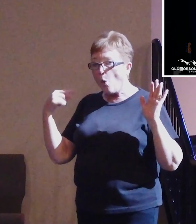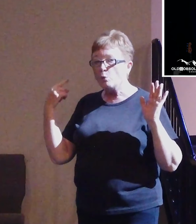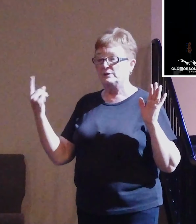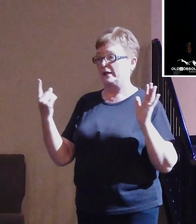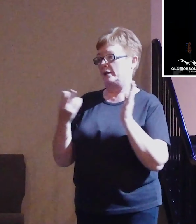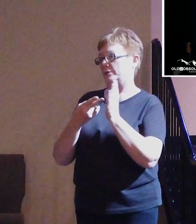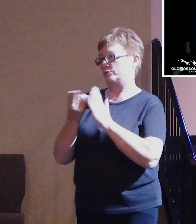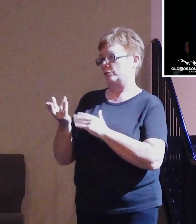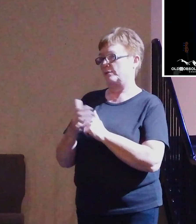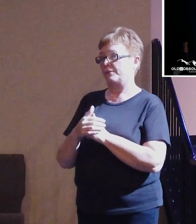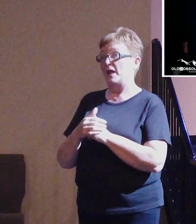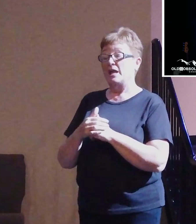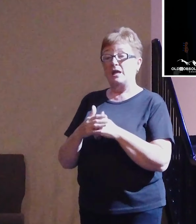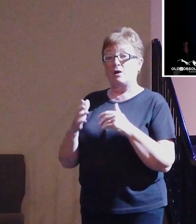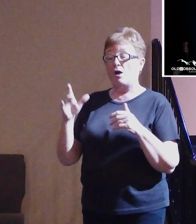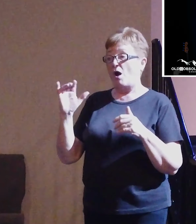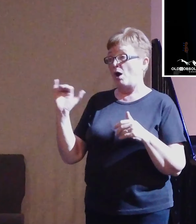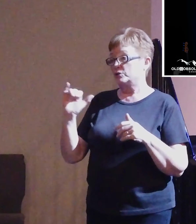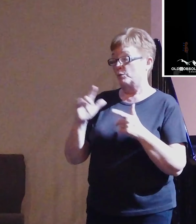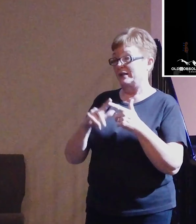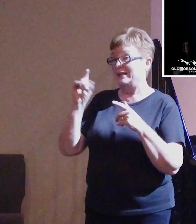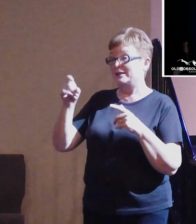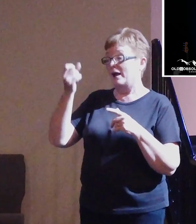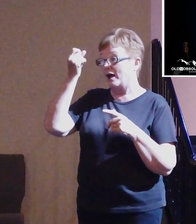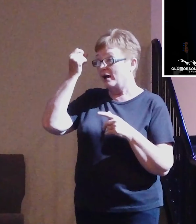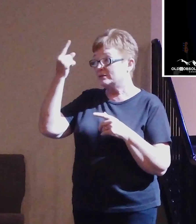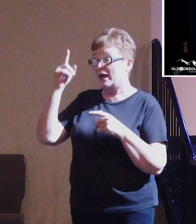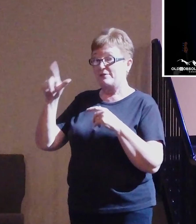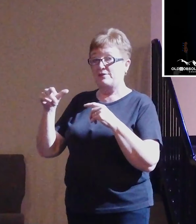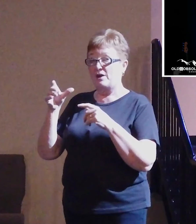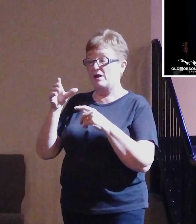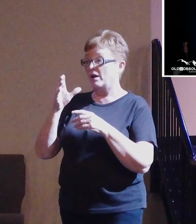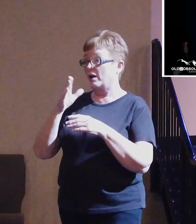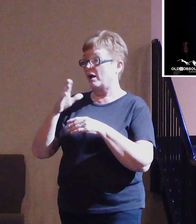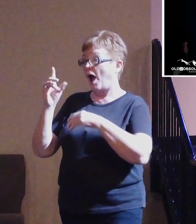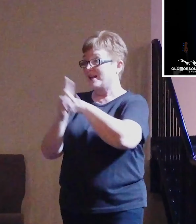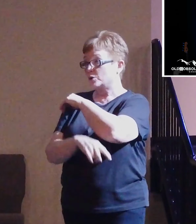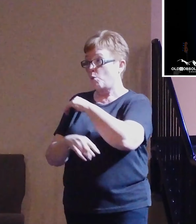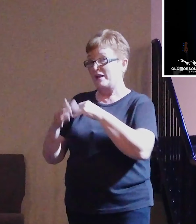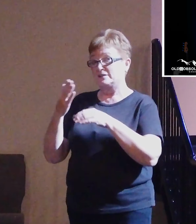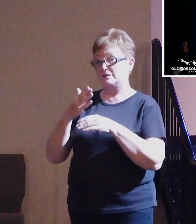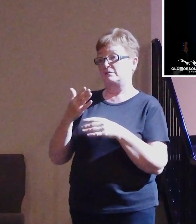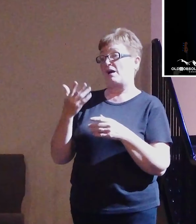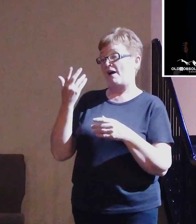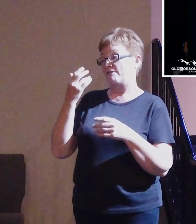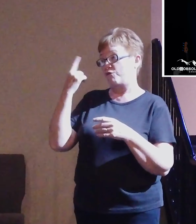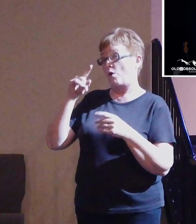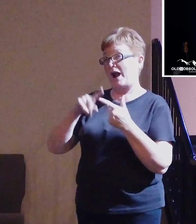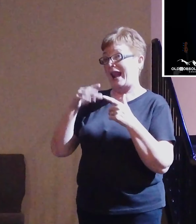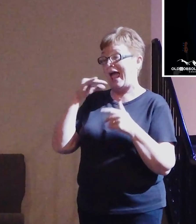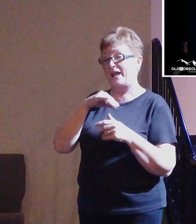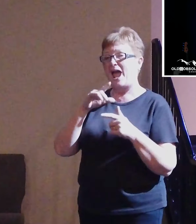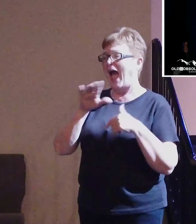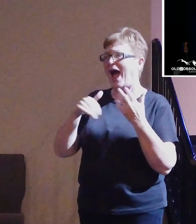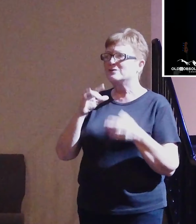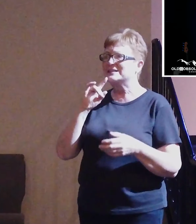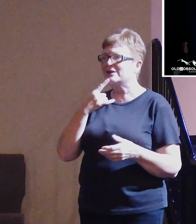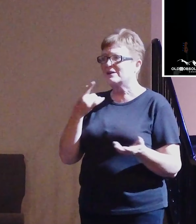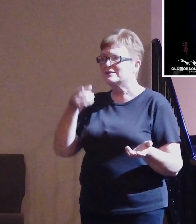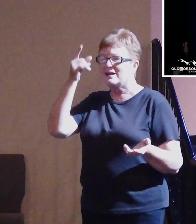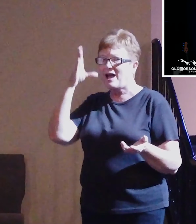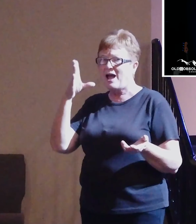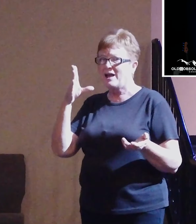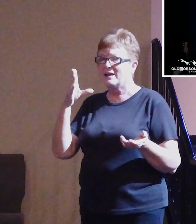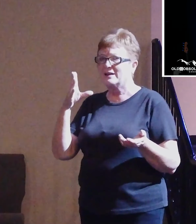Finally, we need to understand the consequences of lying. Pretty significant. How serious is God about this commandment?